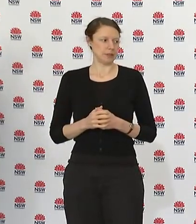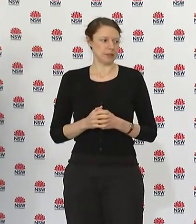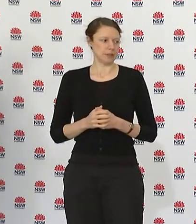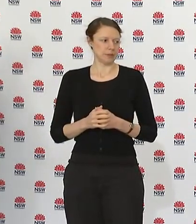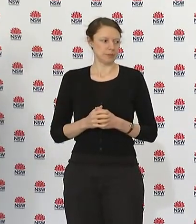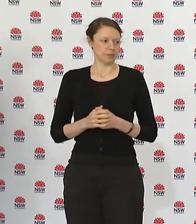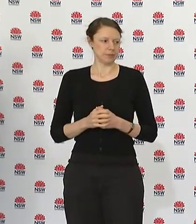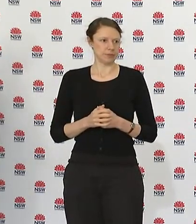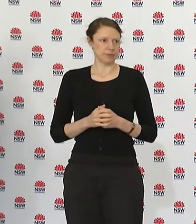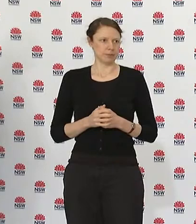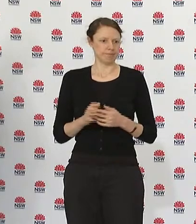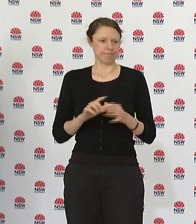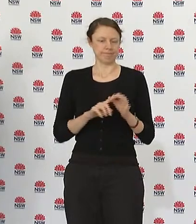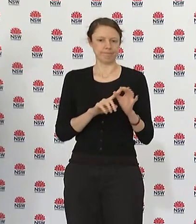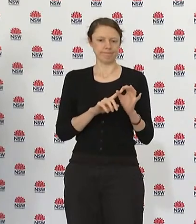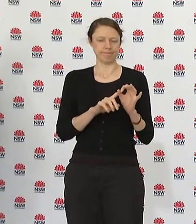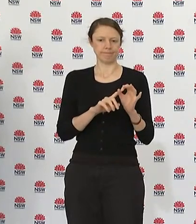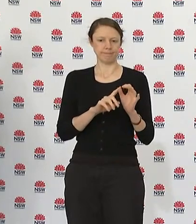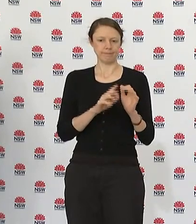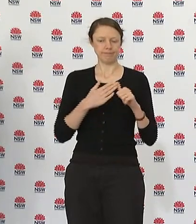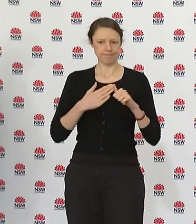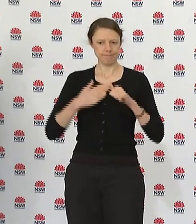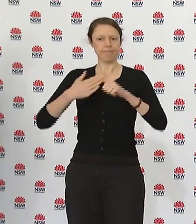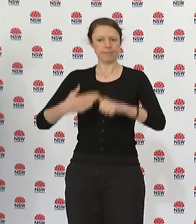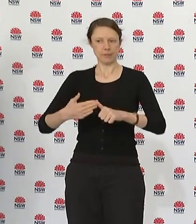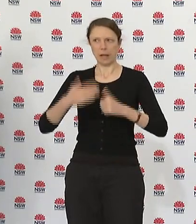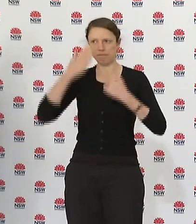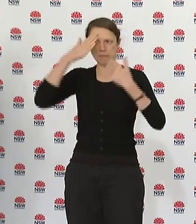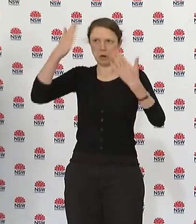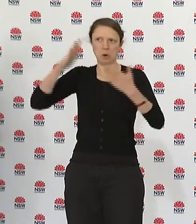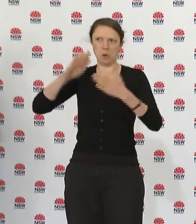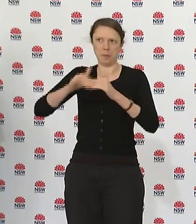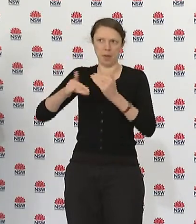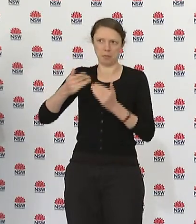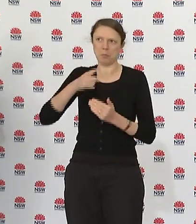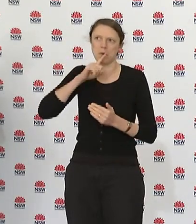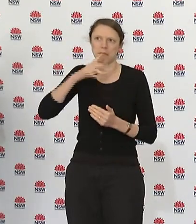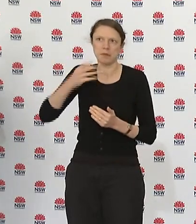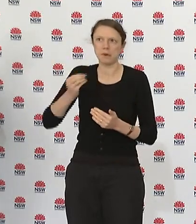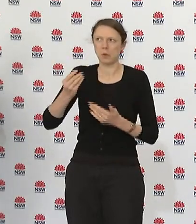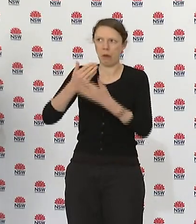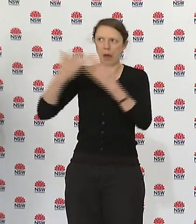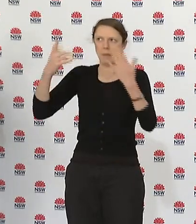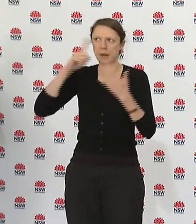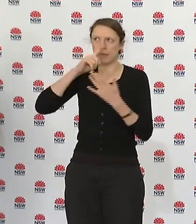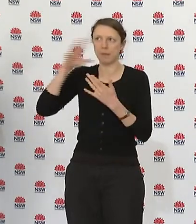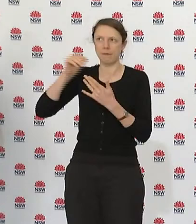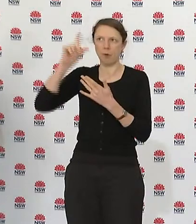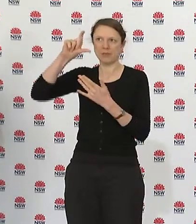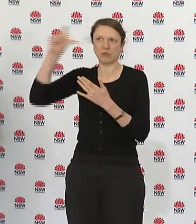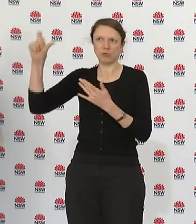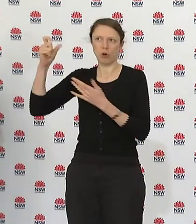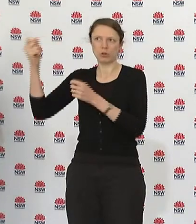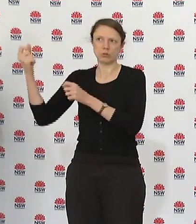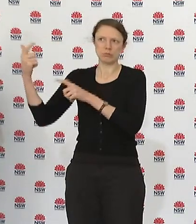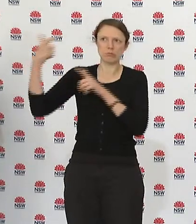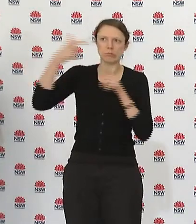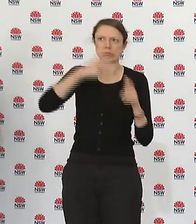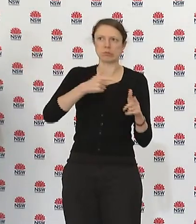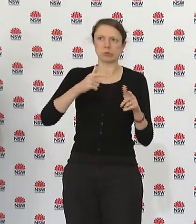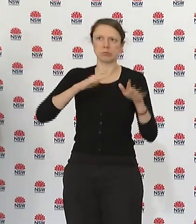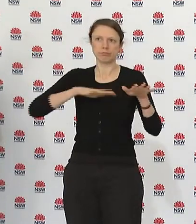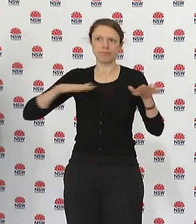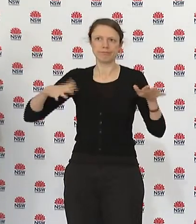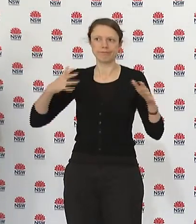First of all, I can't comment on the numbers of people who went from the Central Coast. I don't know the answer to that. But if there were people who went from the Central